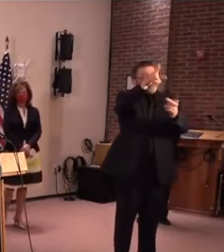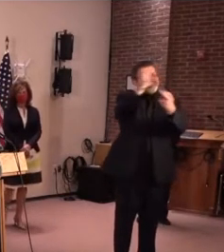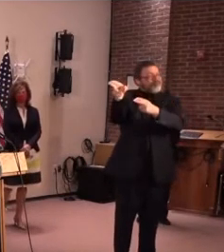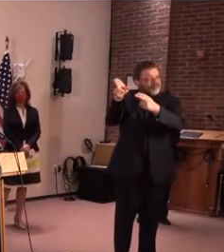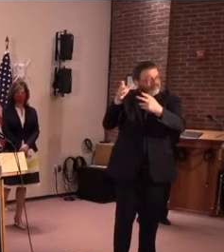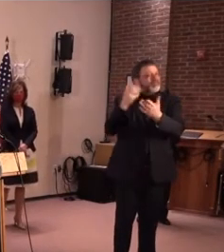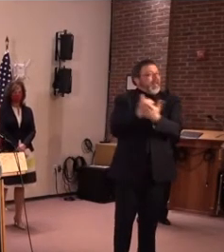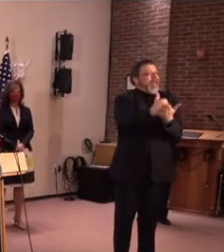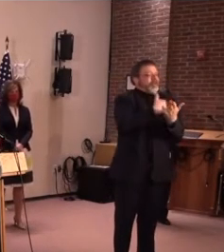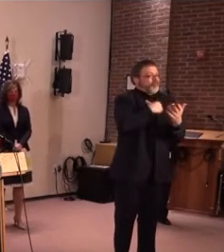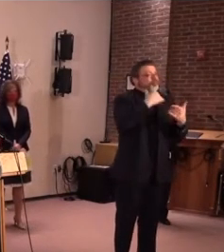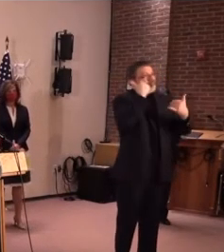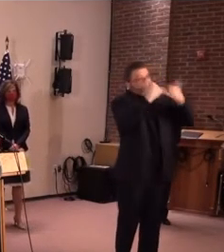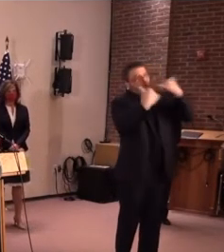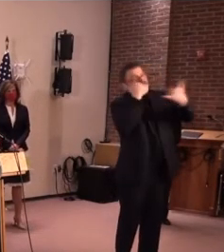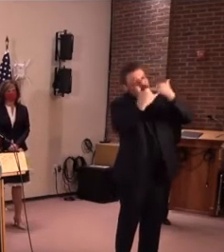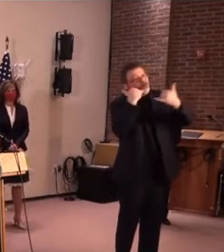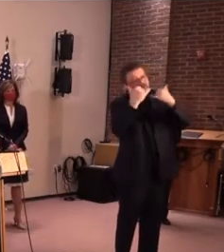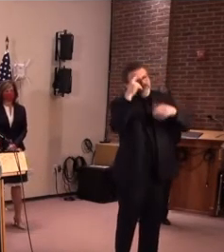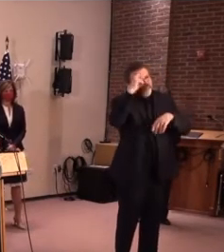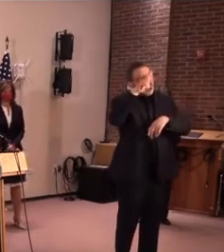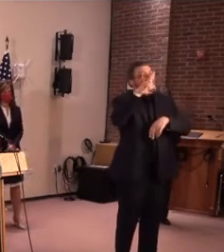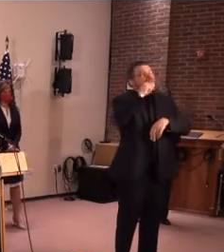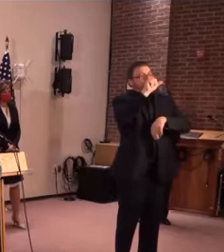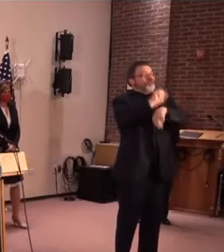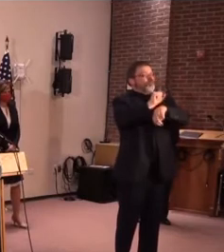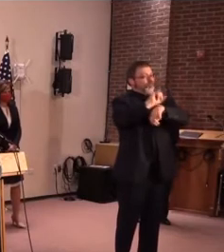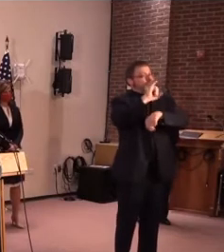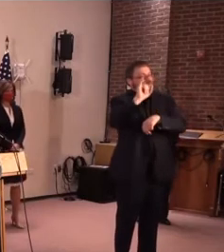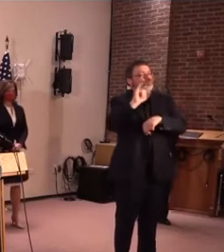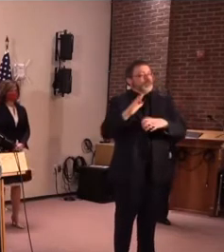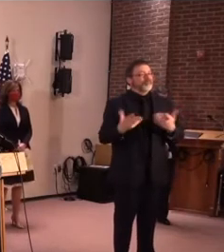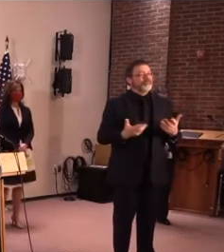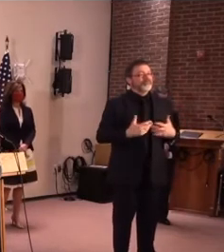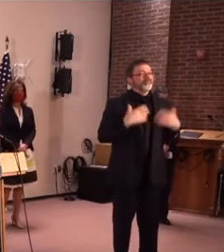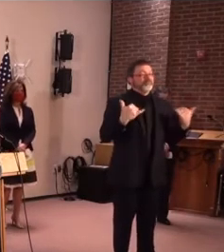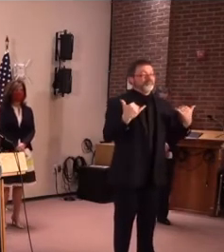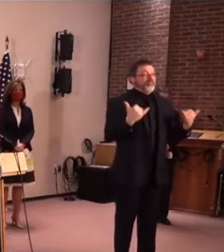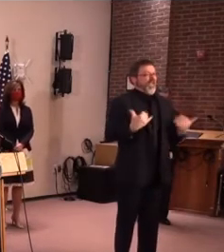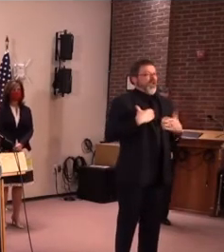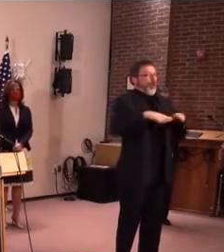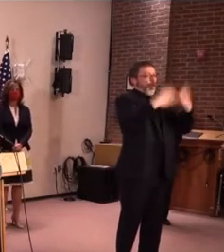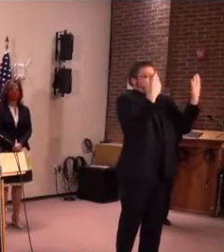now open up to questions. All right, we'll start with Calvin. All right, thank you. So when we